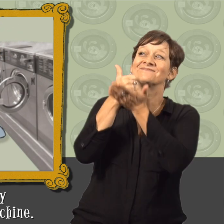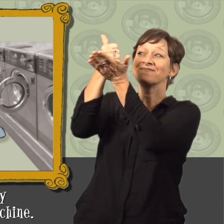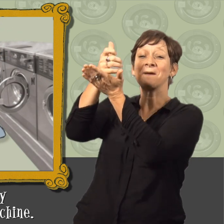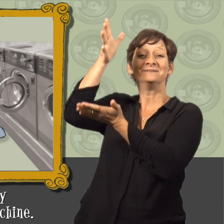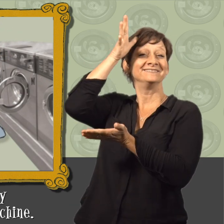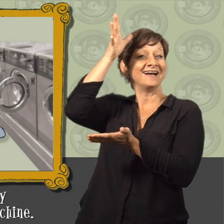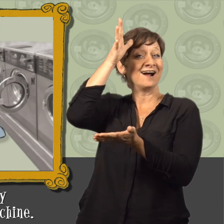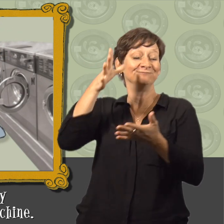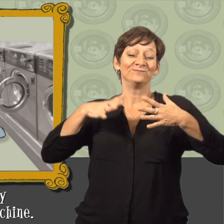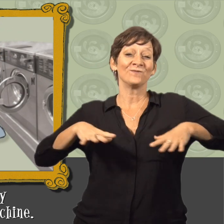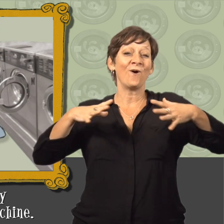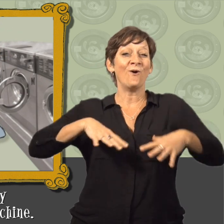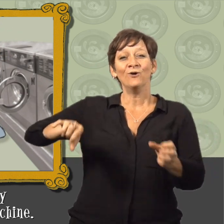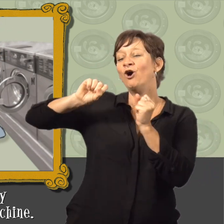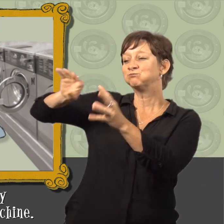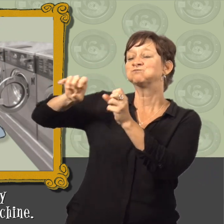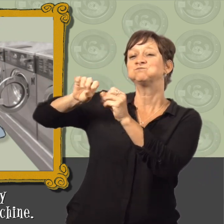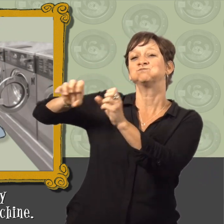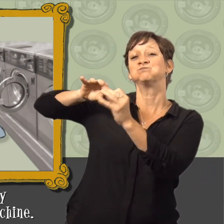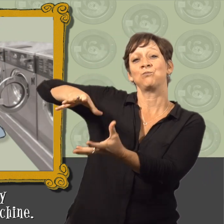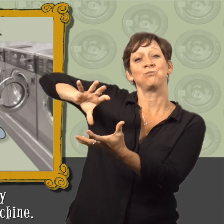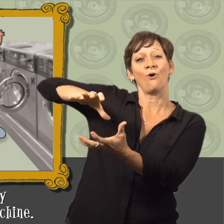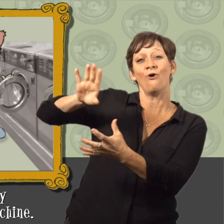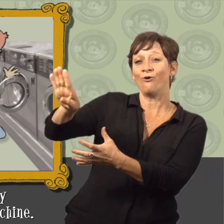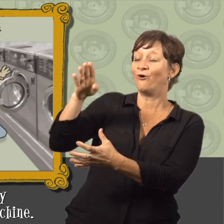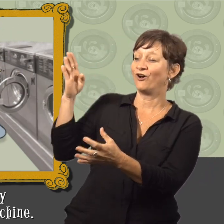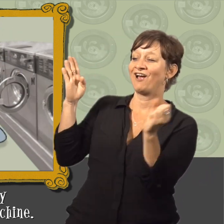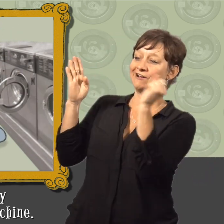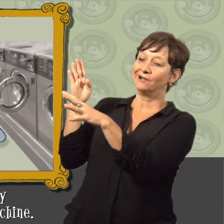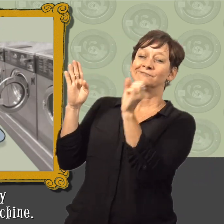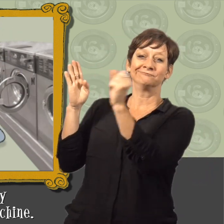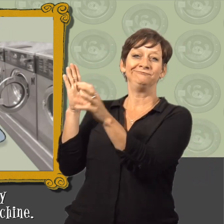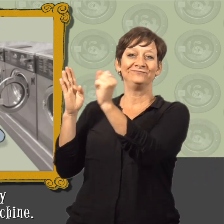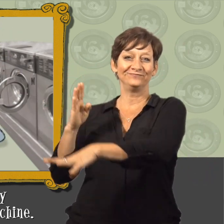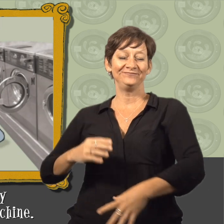Shrixie helped her daddy put the laundry into the machine